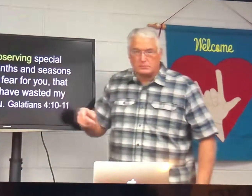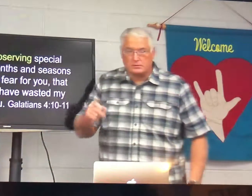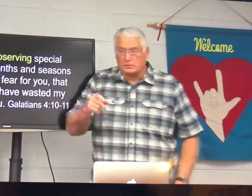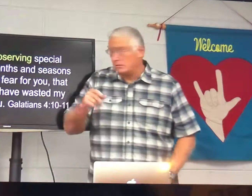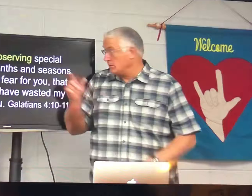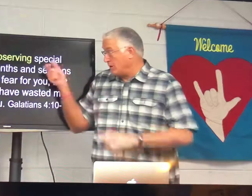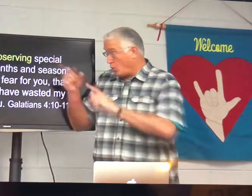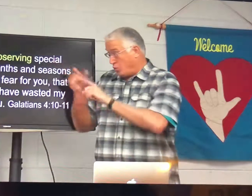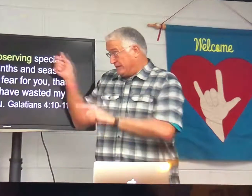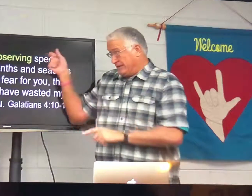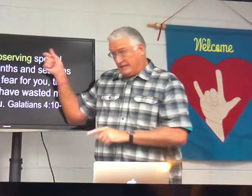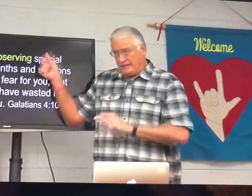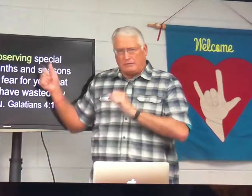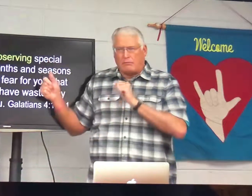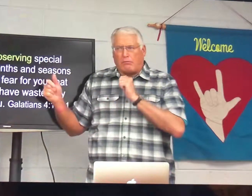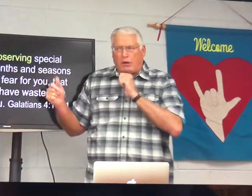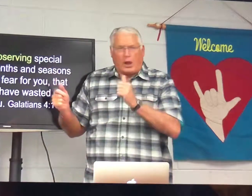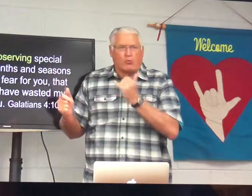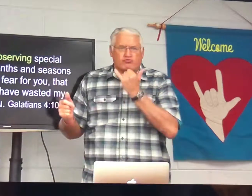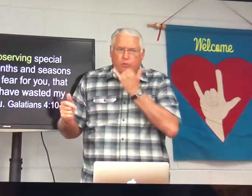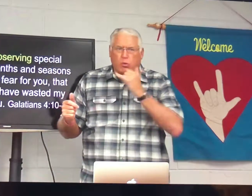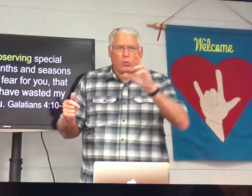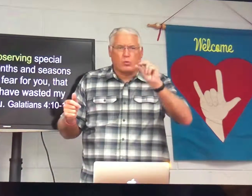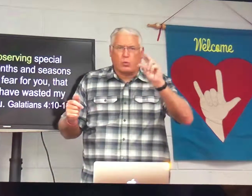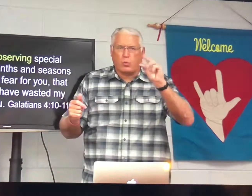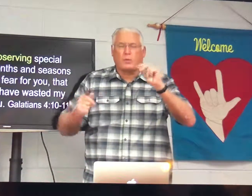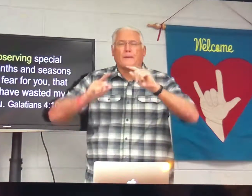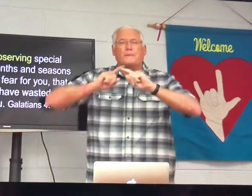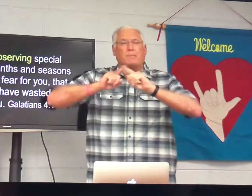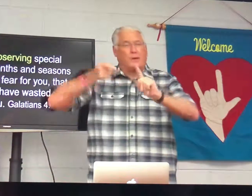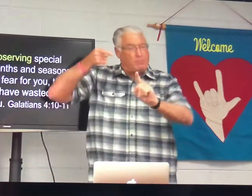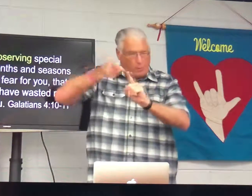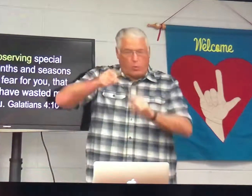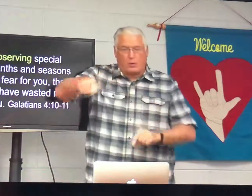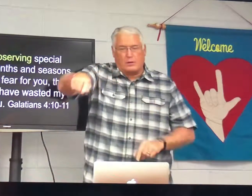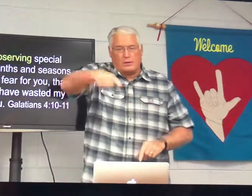Couldn't get that last breaking ball over, so he went to the fastball and he threw it by him.